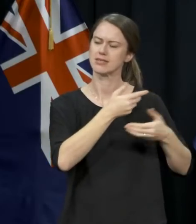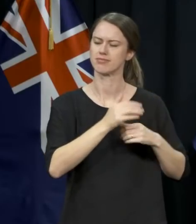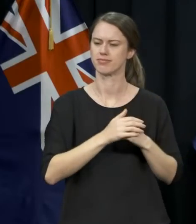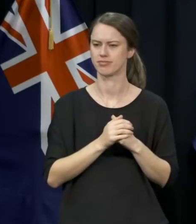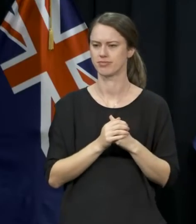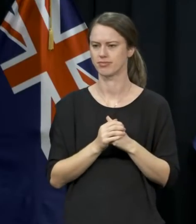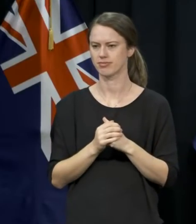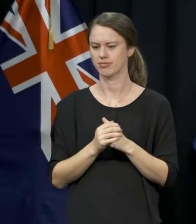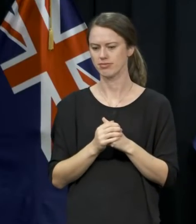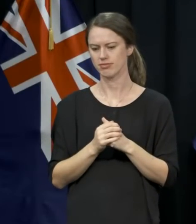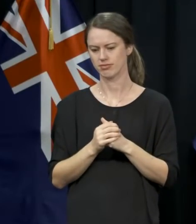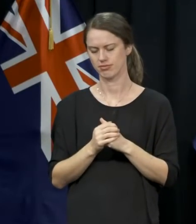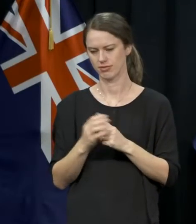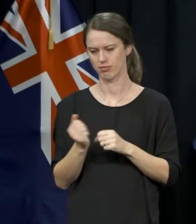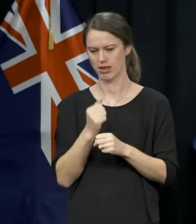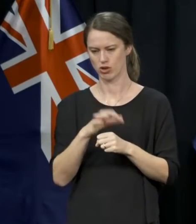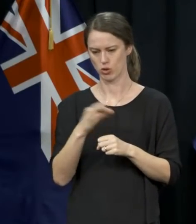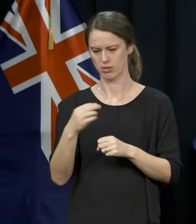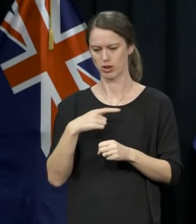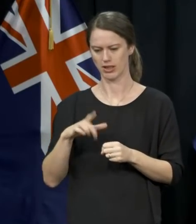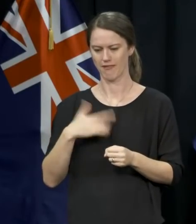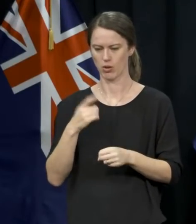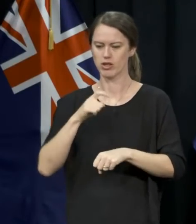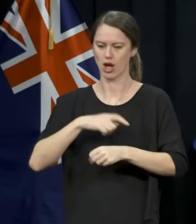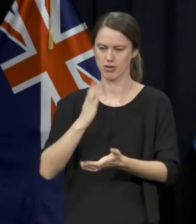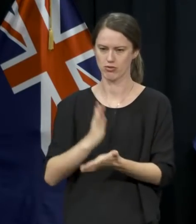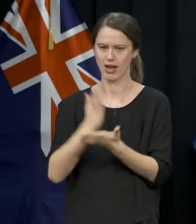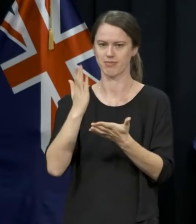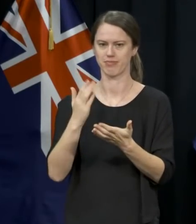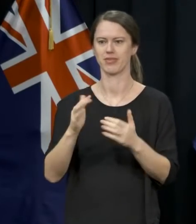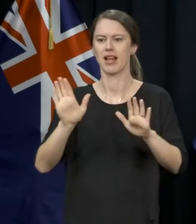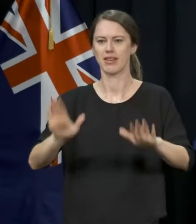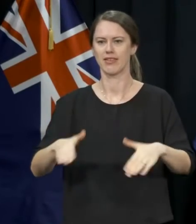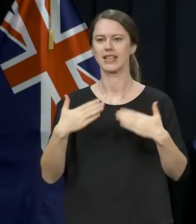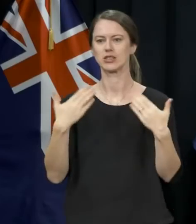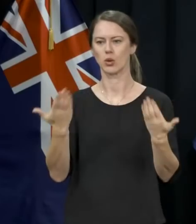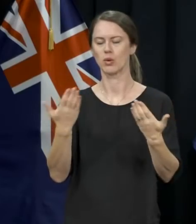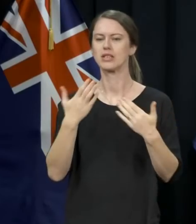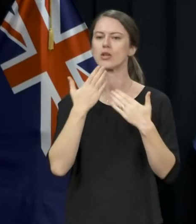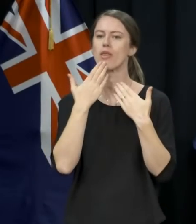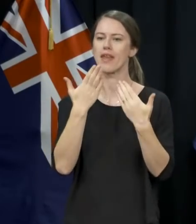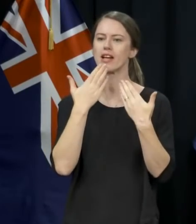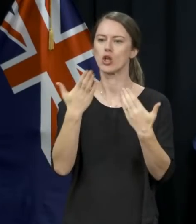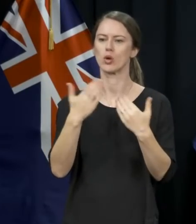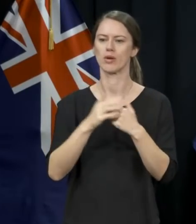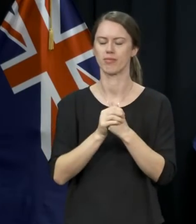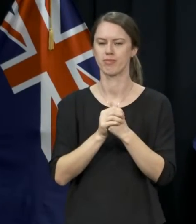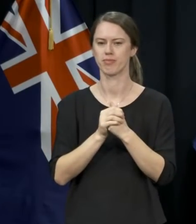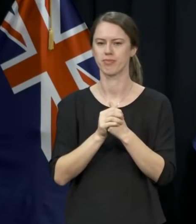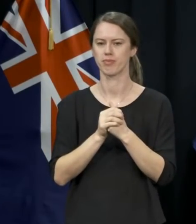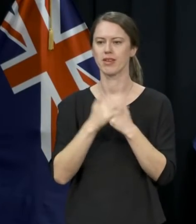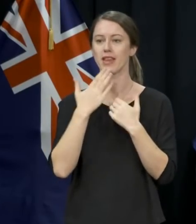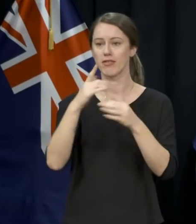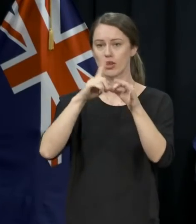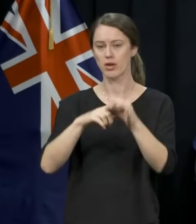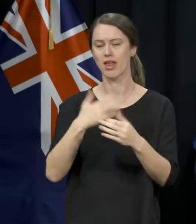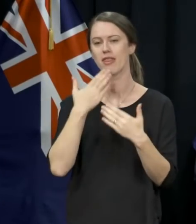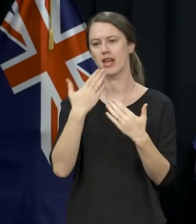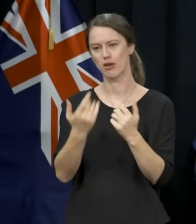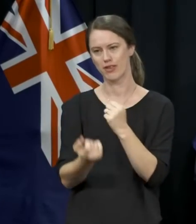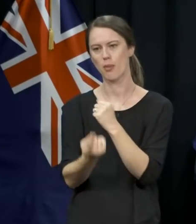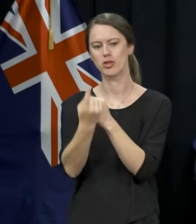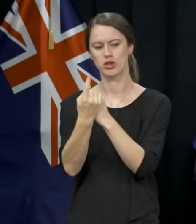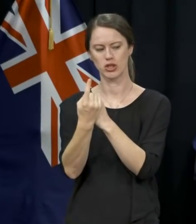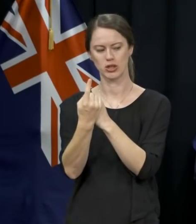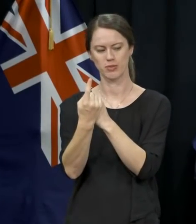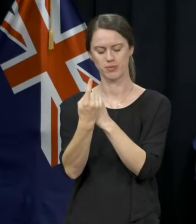but I've made this choice because I think the time is right. I'm going to leave things there, and I just want to say thank you for your questions and the opportunity just